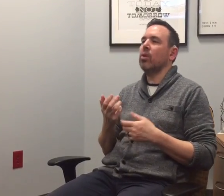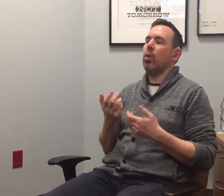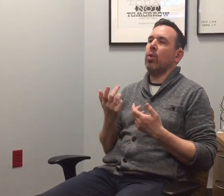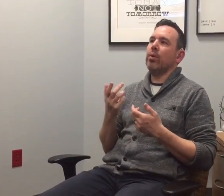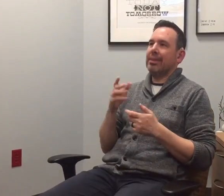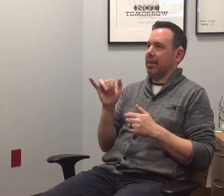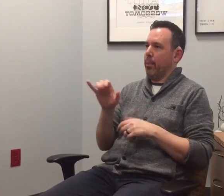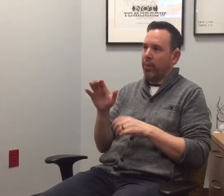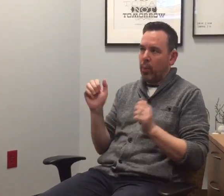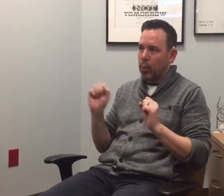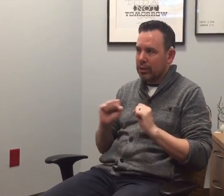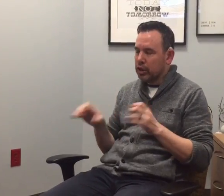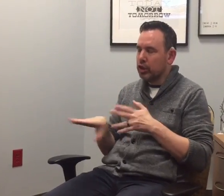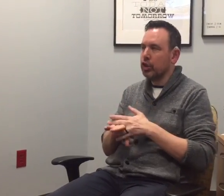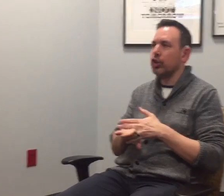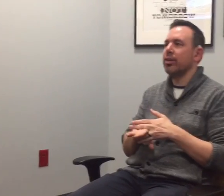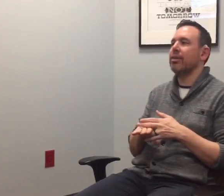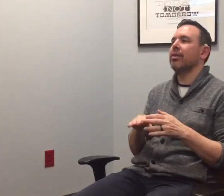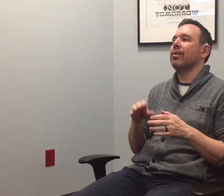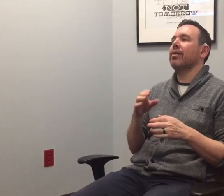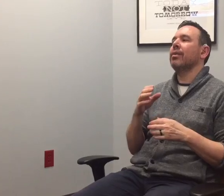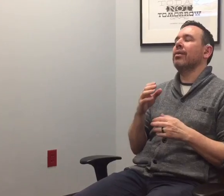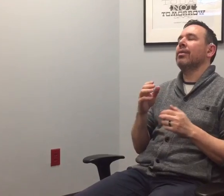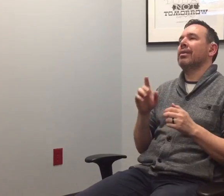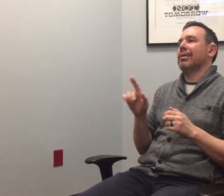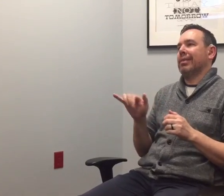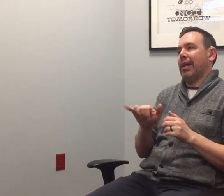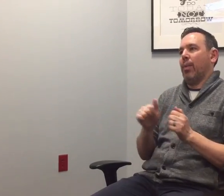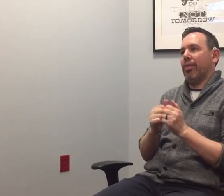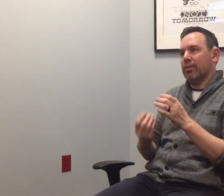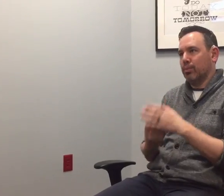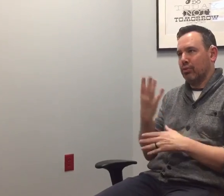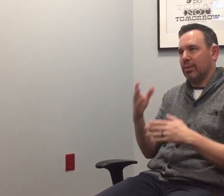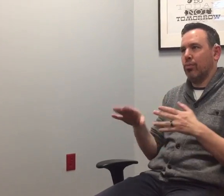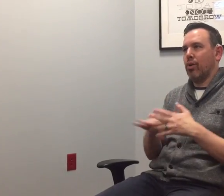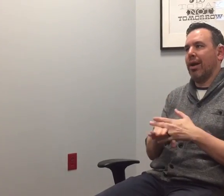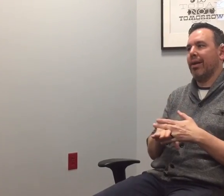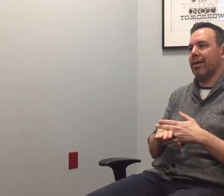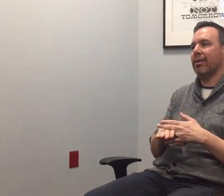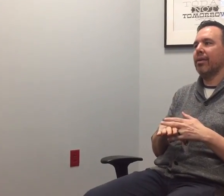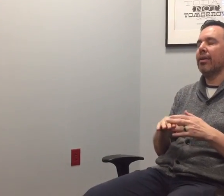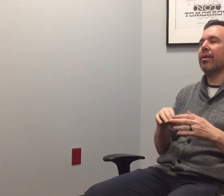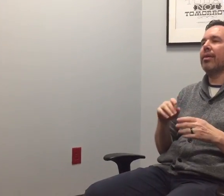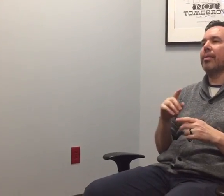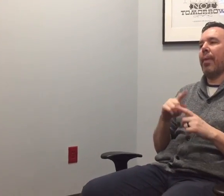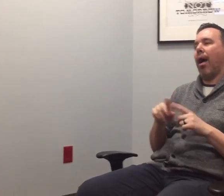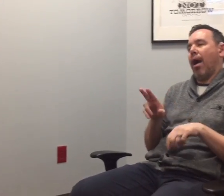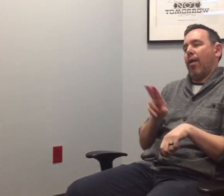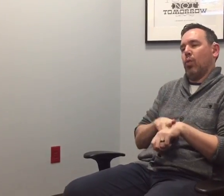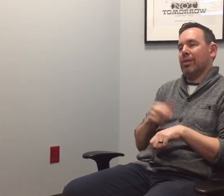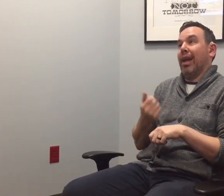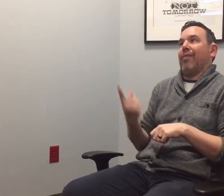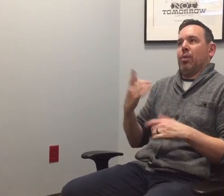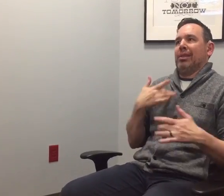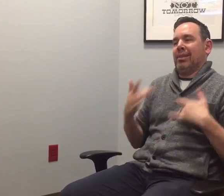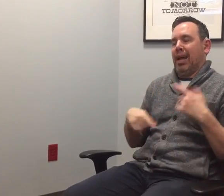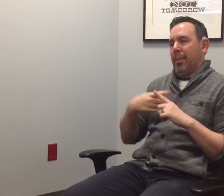communication issues sometimes. Sometimes, you know, winter break, spring break, those tend to be harder times for our kids.